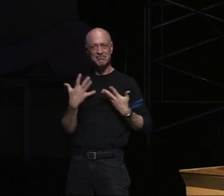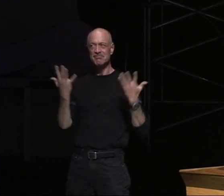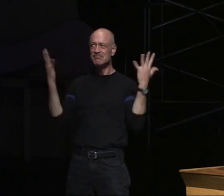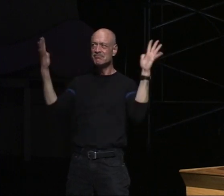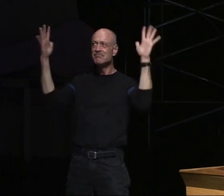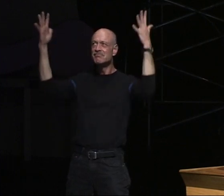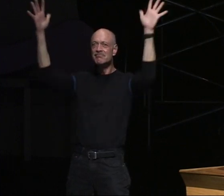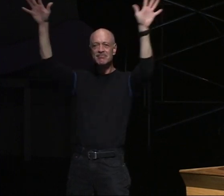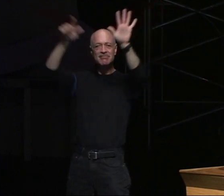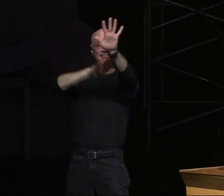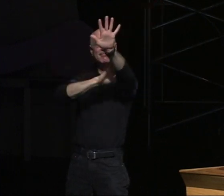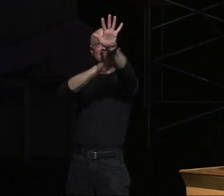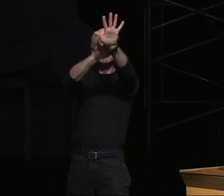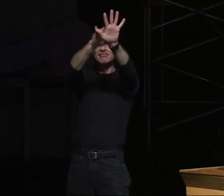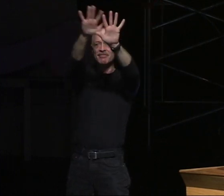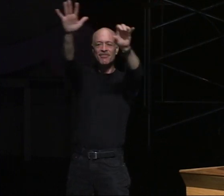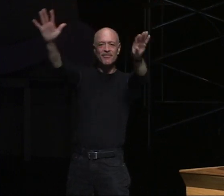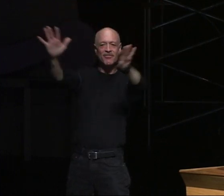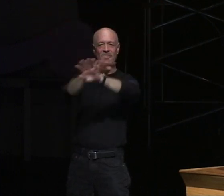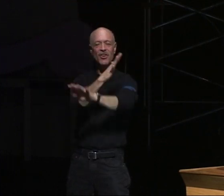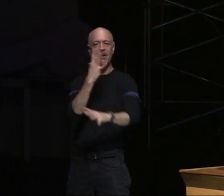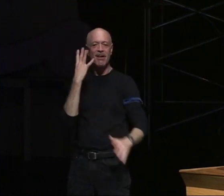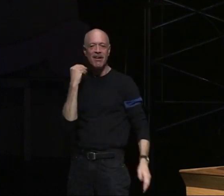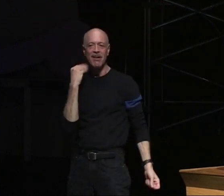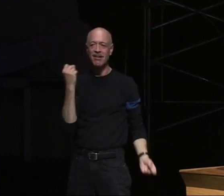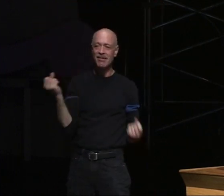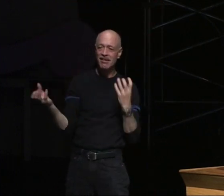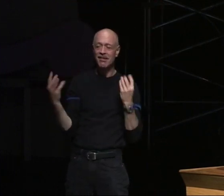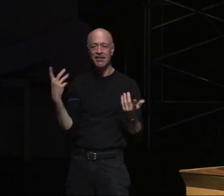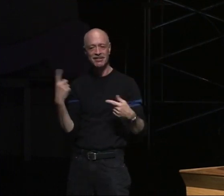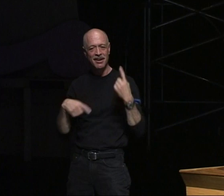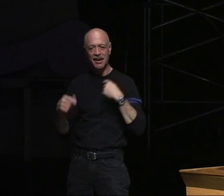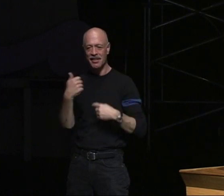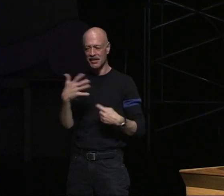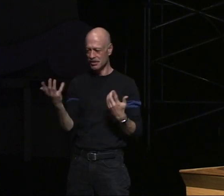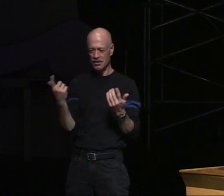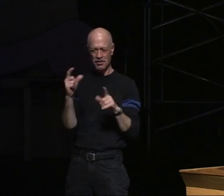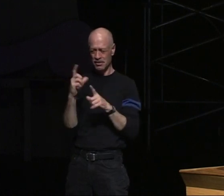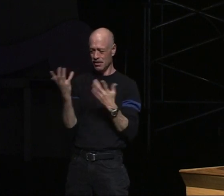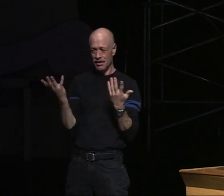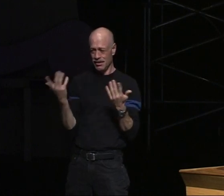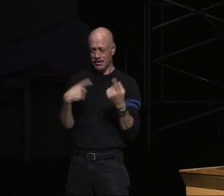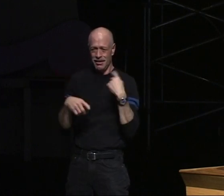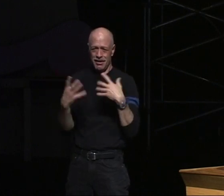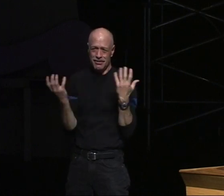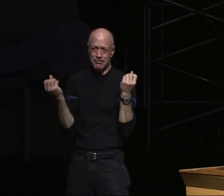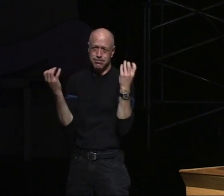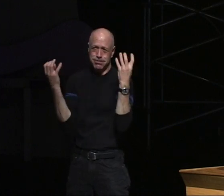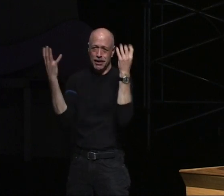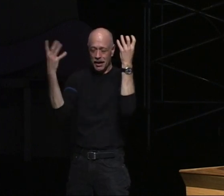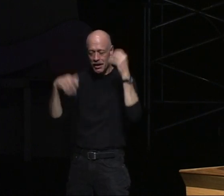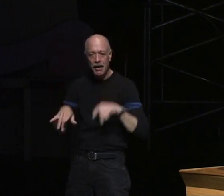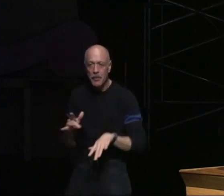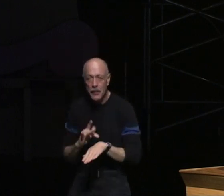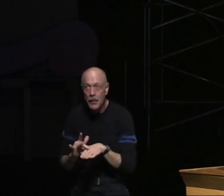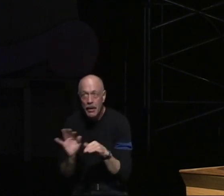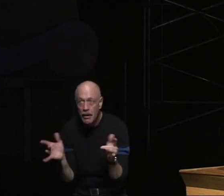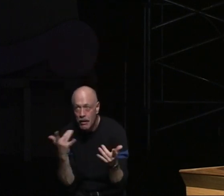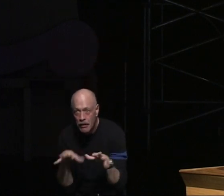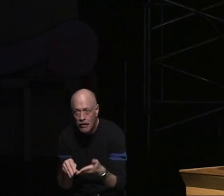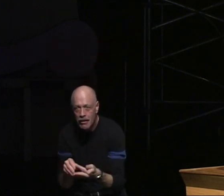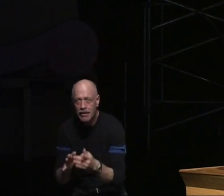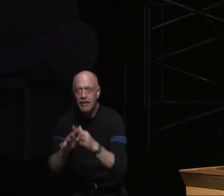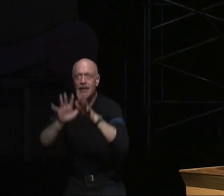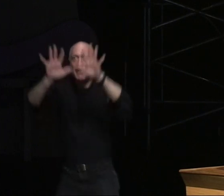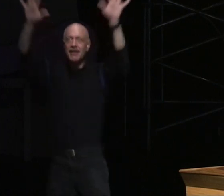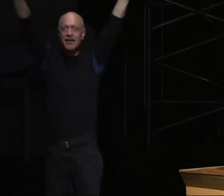they're very awkward, kind of invisible, until they do understand sign language and become more fluent in the deaf